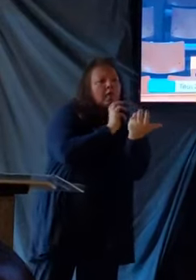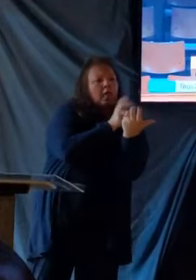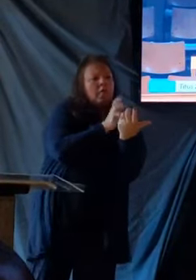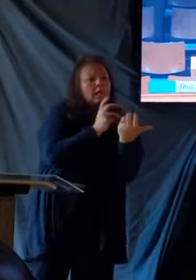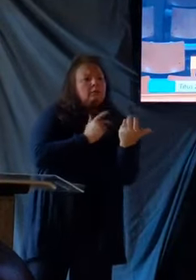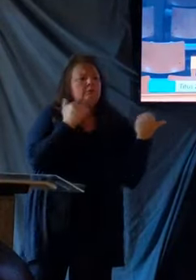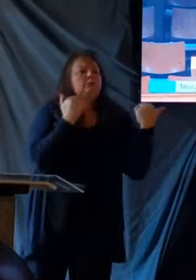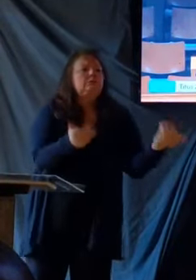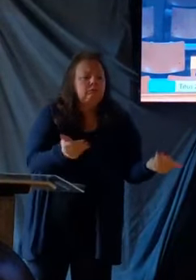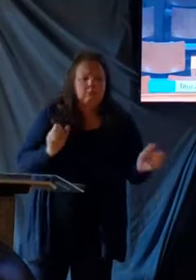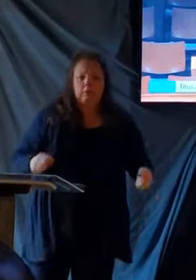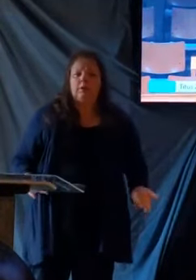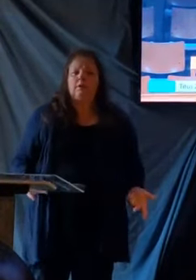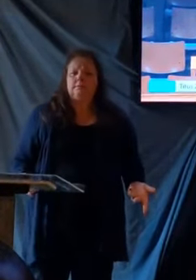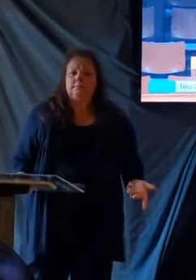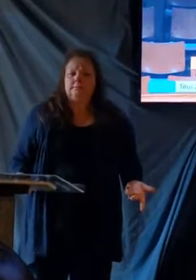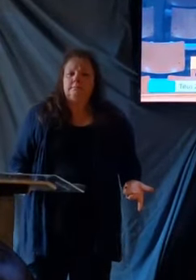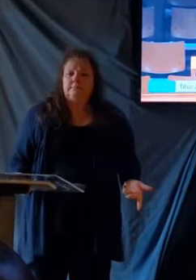we get along better.